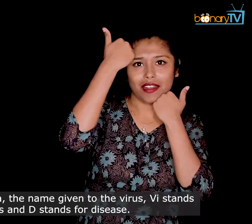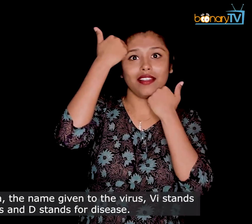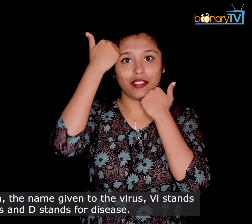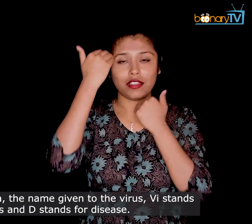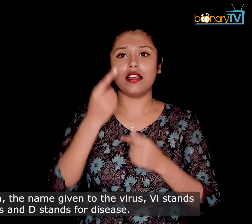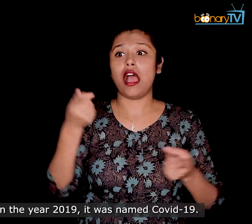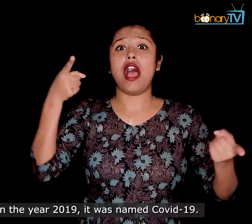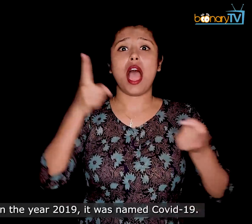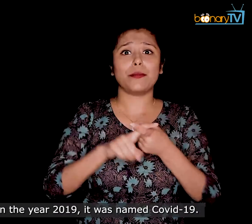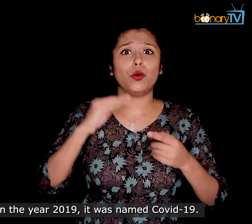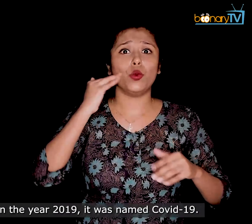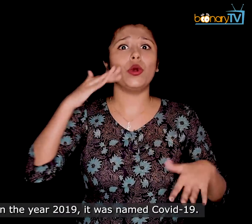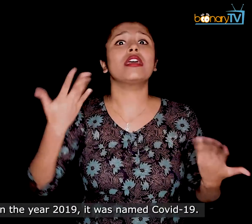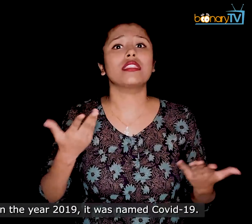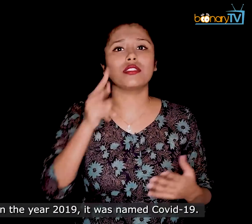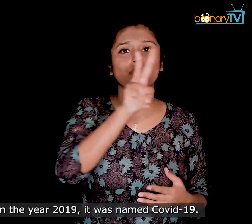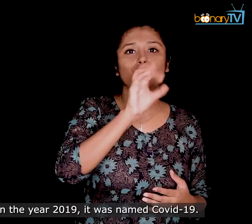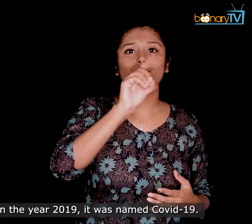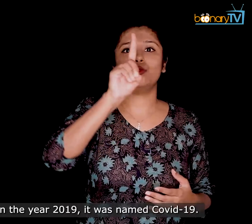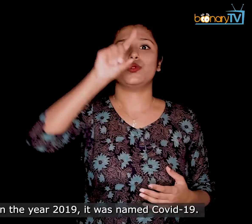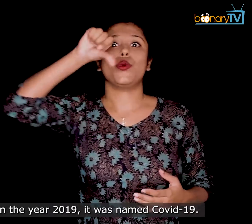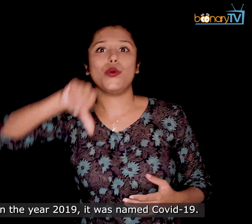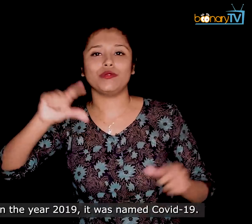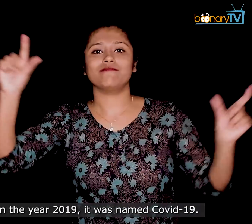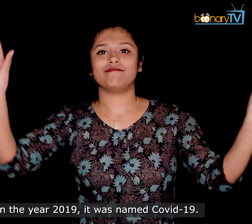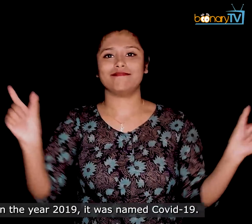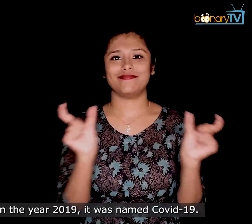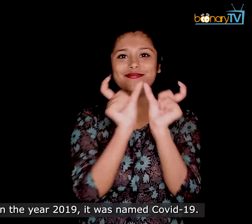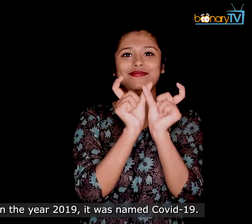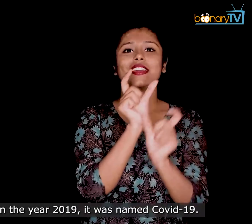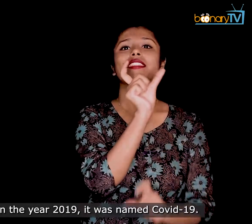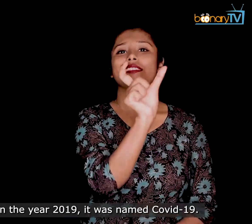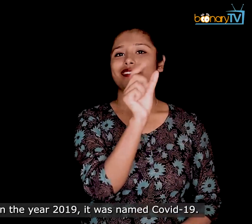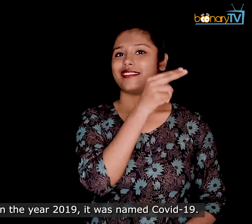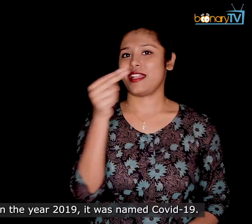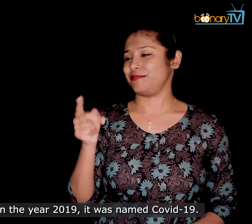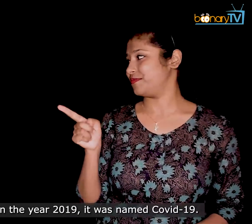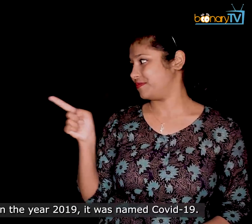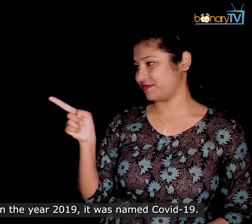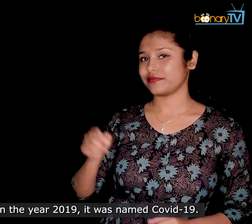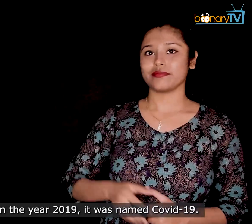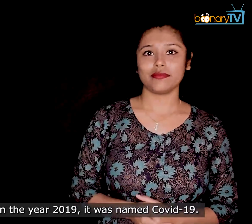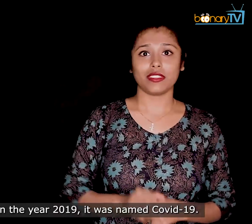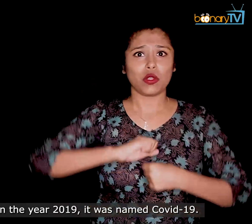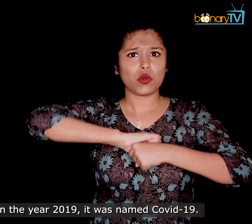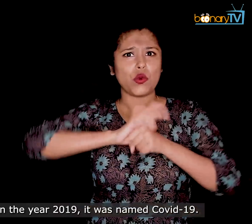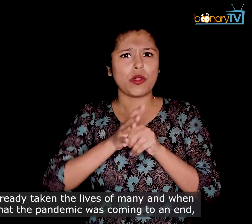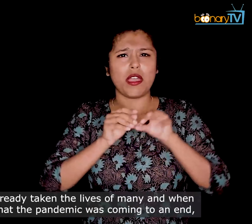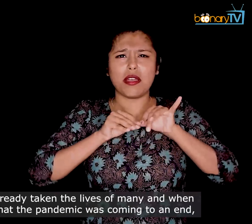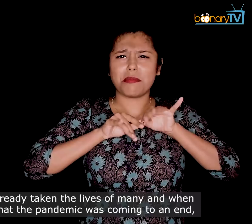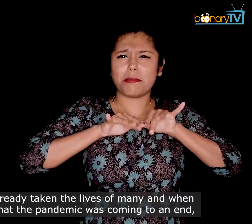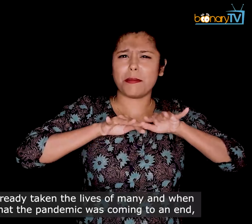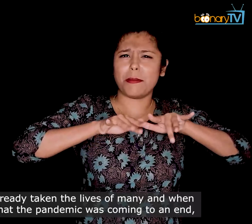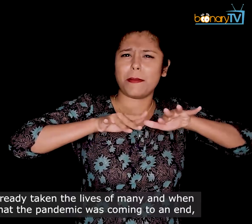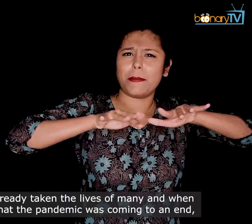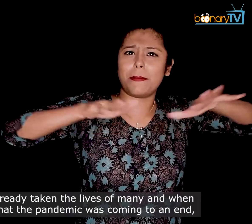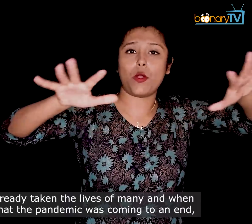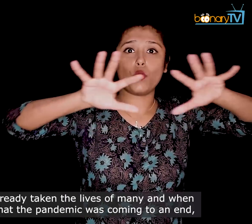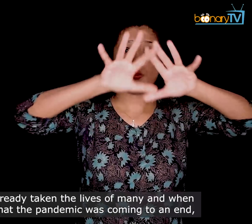because this started in the year 2019 it was named covid 19. the pandemic has already taken